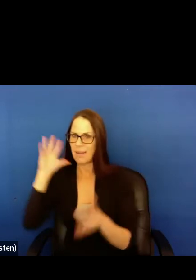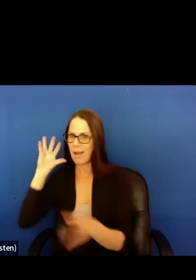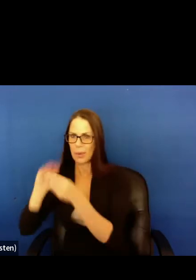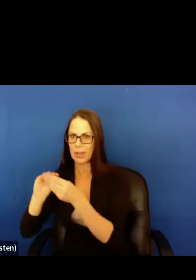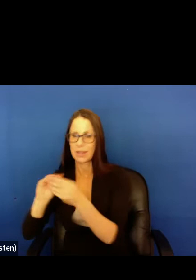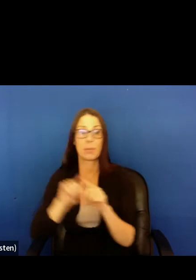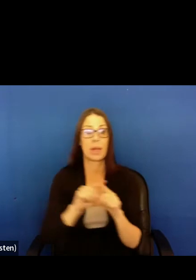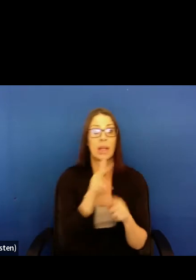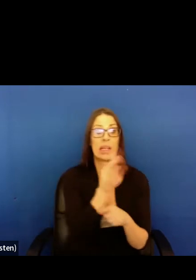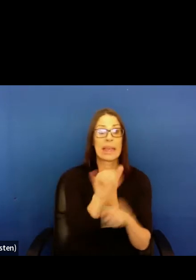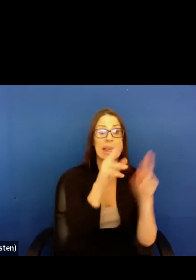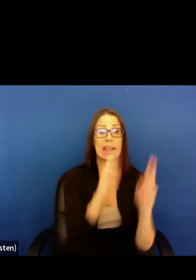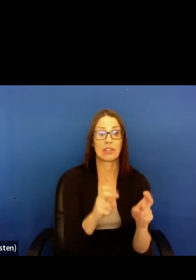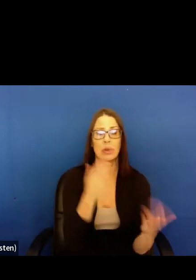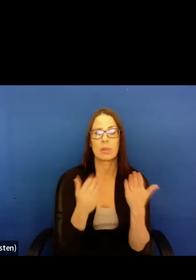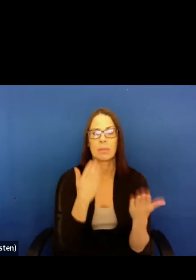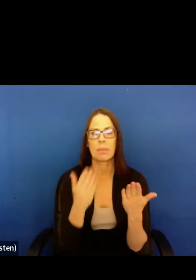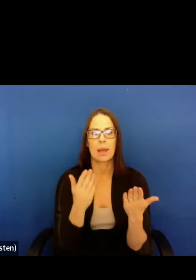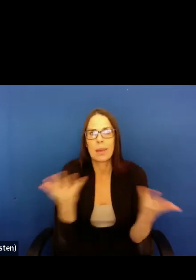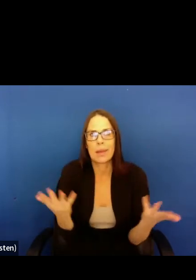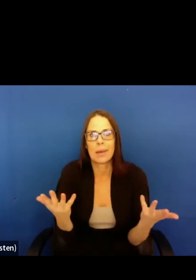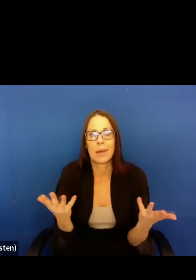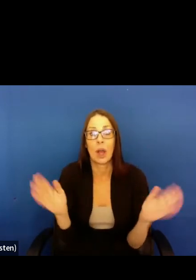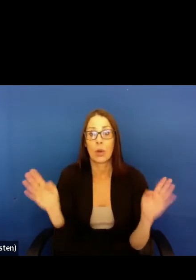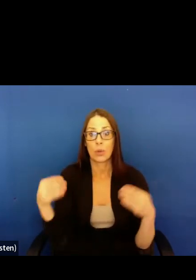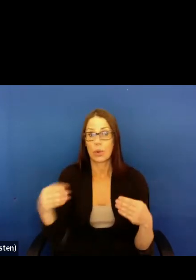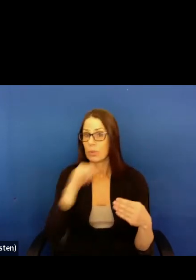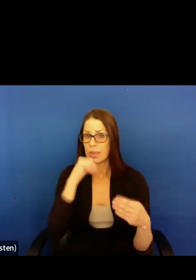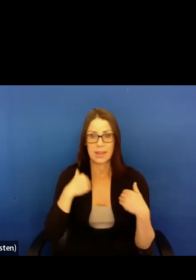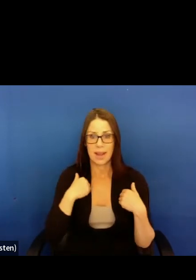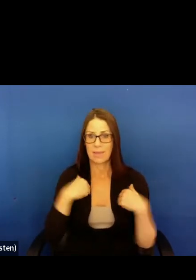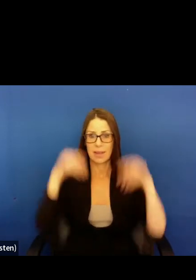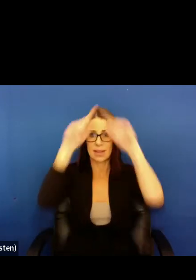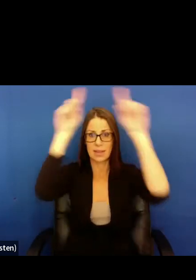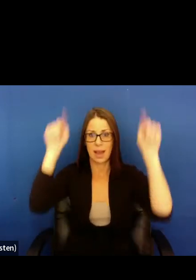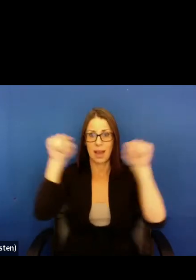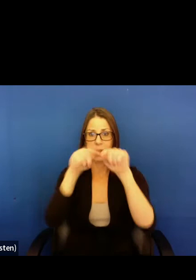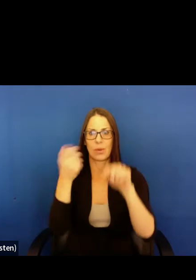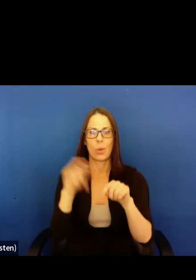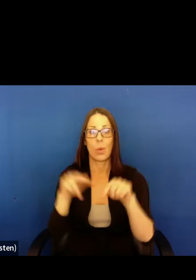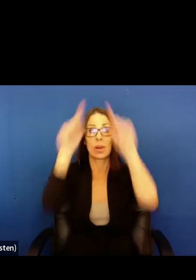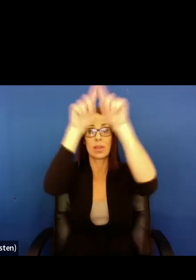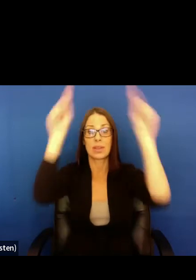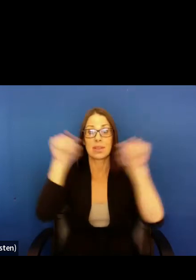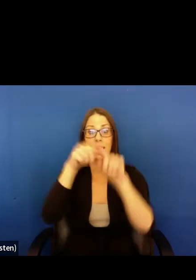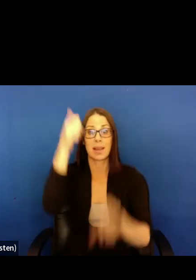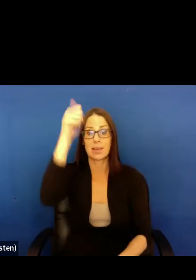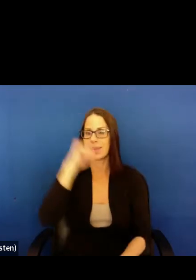a room doesn't have a sign on it, or a sign that is accessible, or